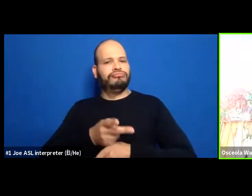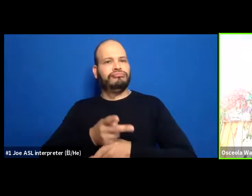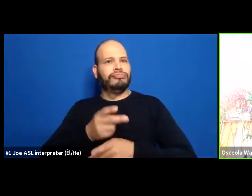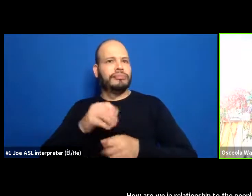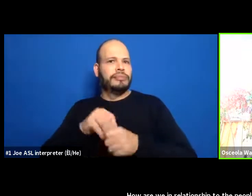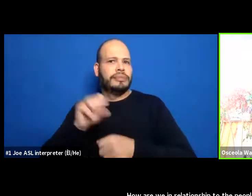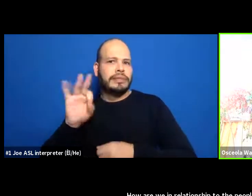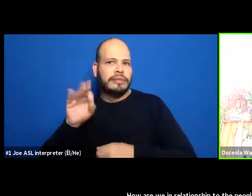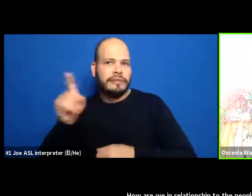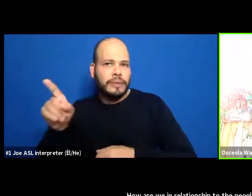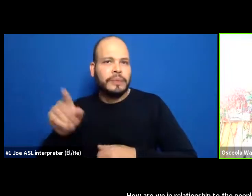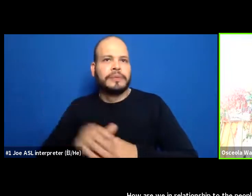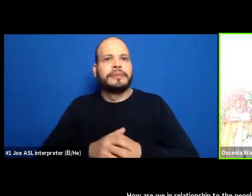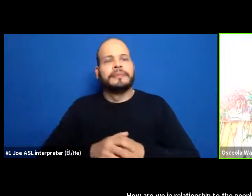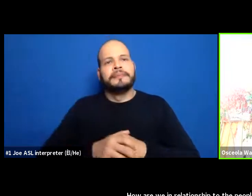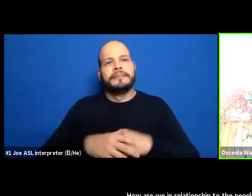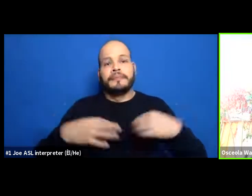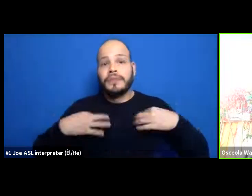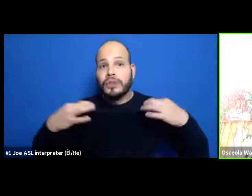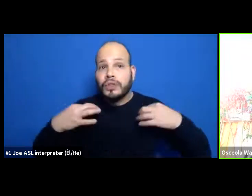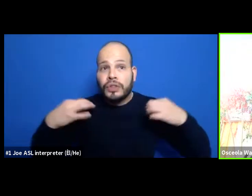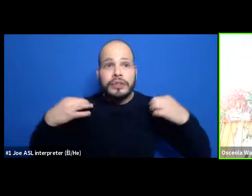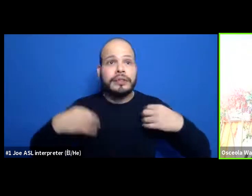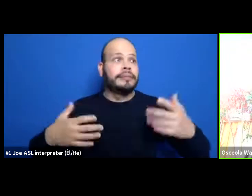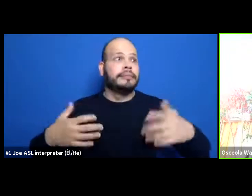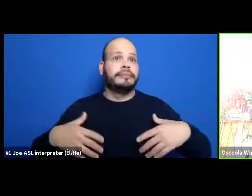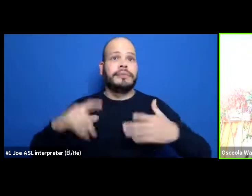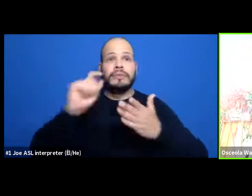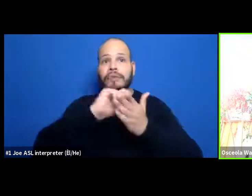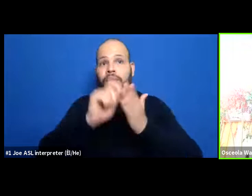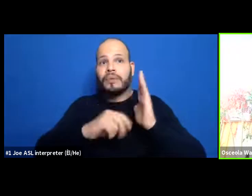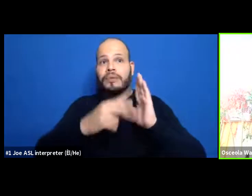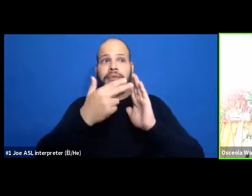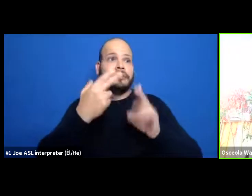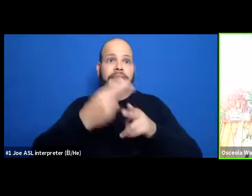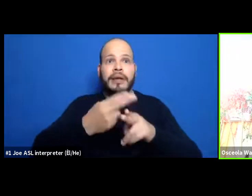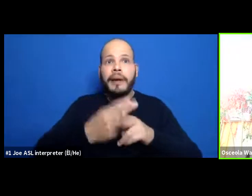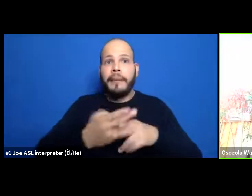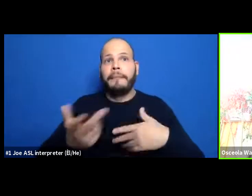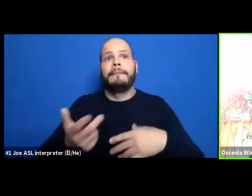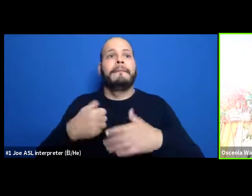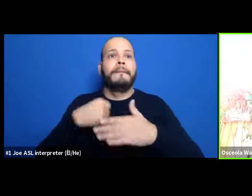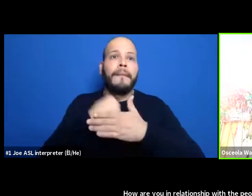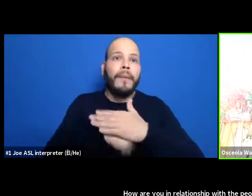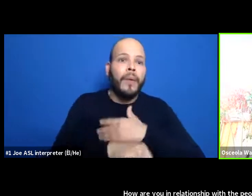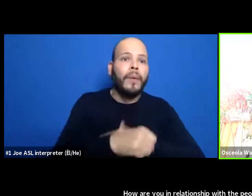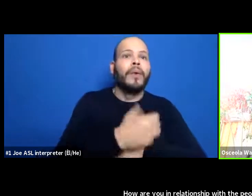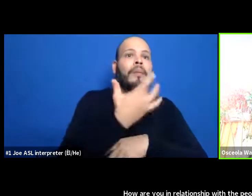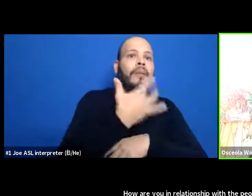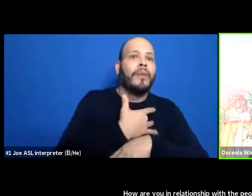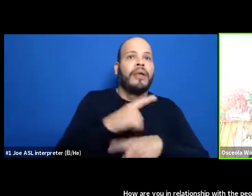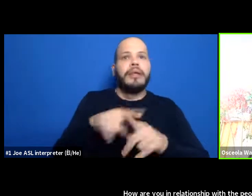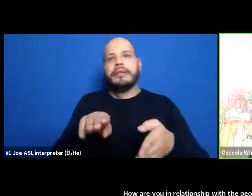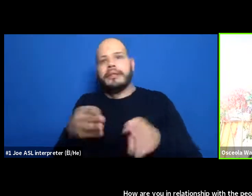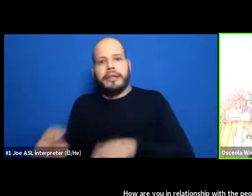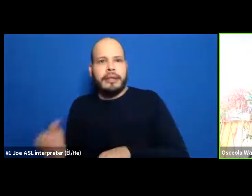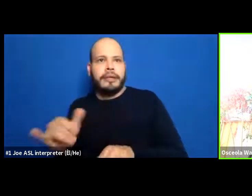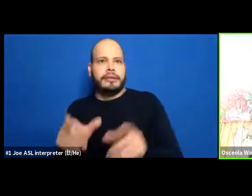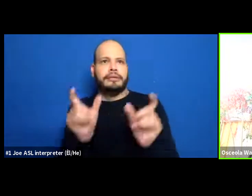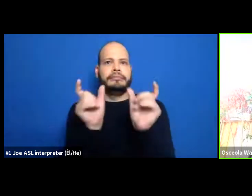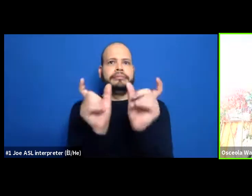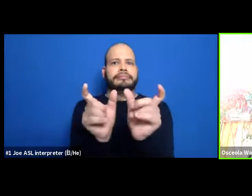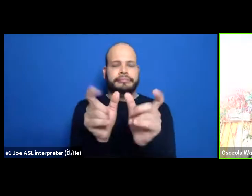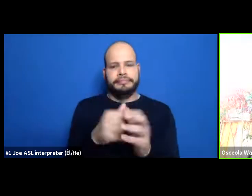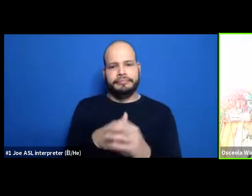loved one's visage on there, because remembrance and memory is so important. How are we creating space for our young people to